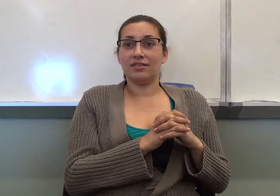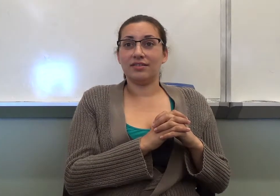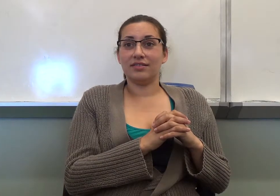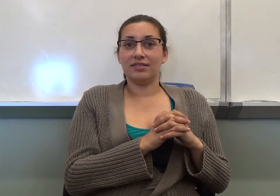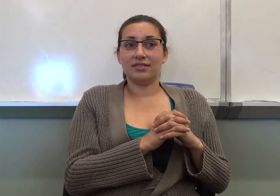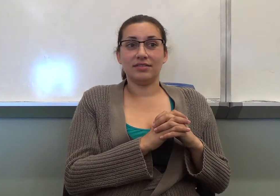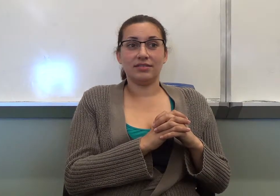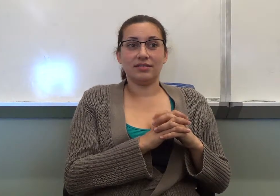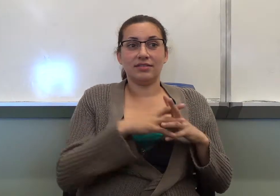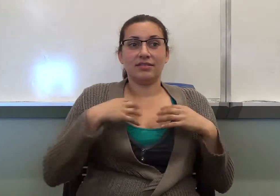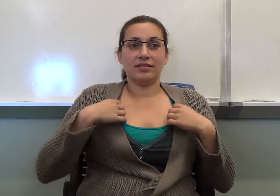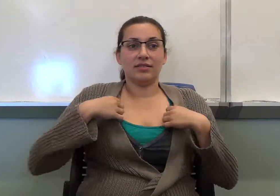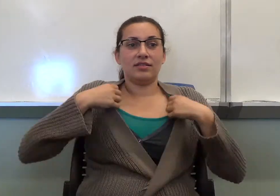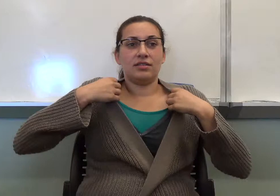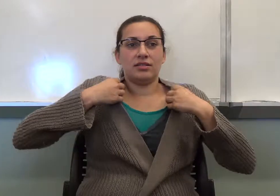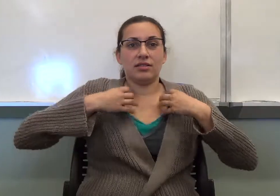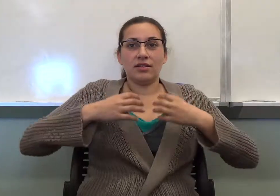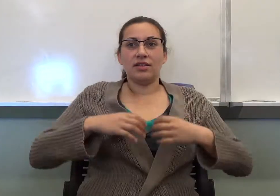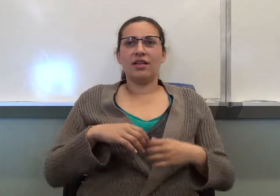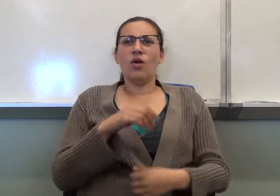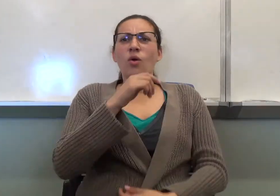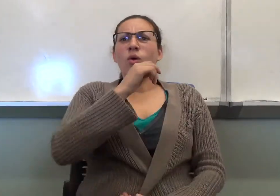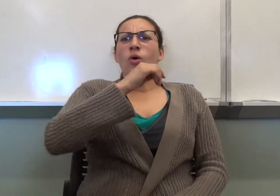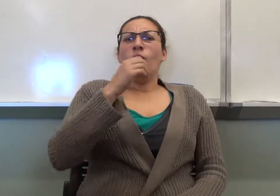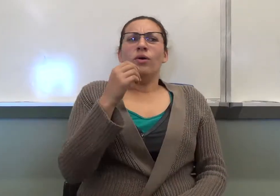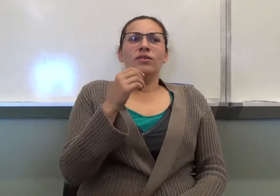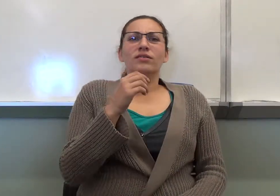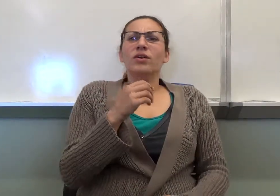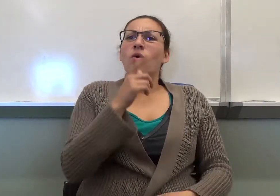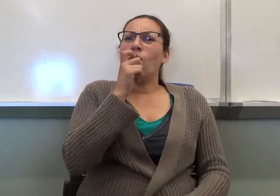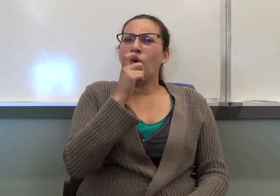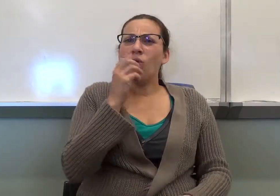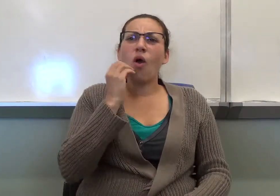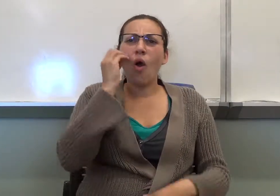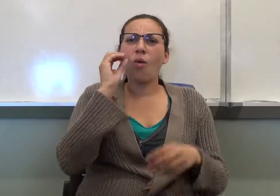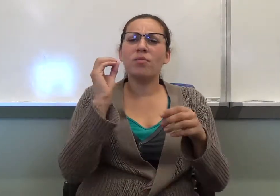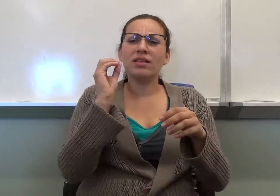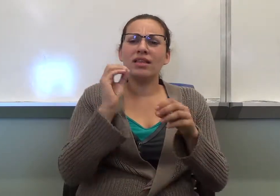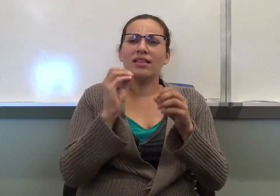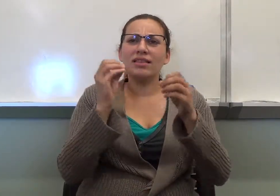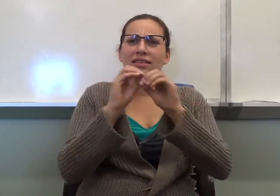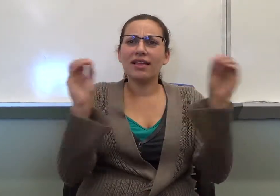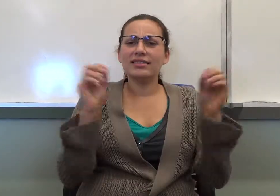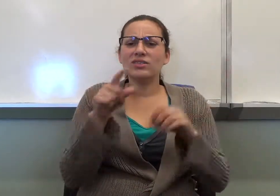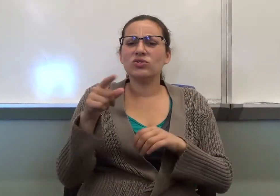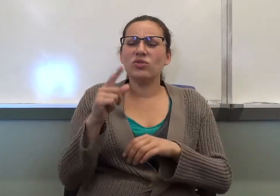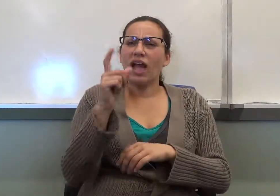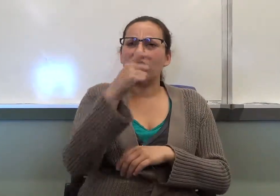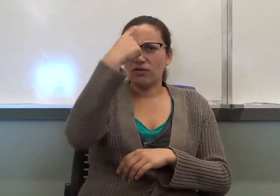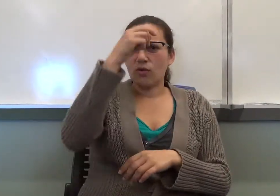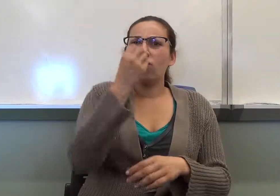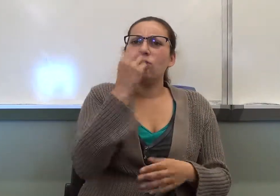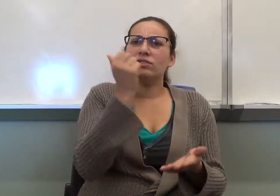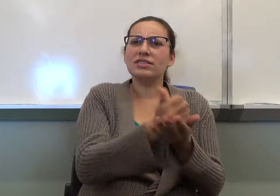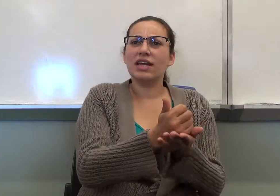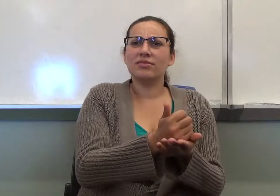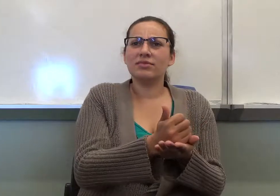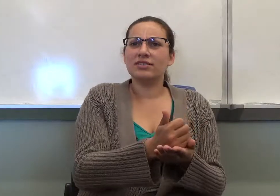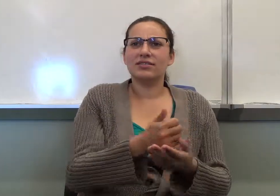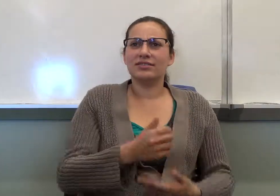Now, it's also true that to talk about the perimeter and the area of a circle, there's only one way to do